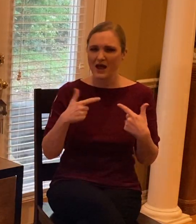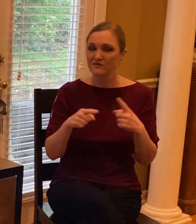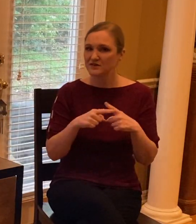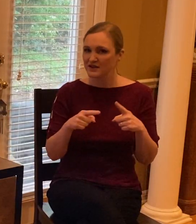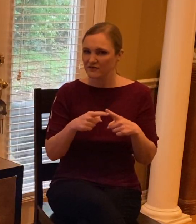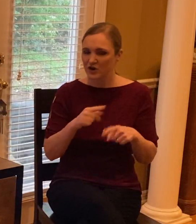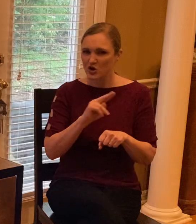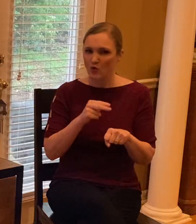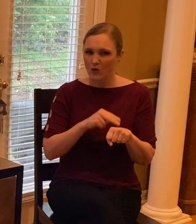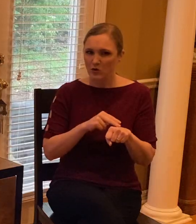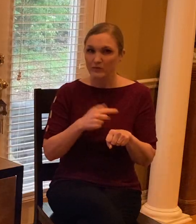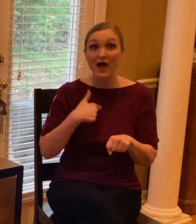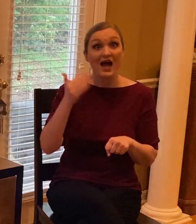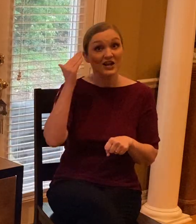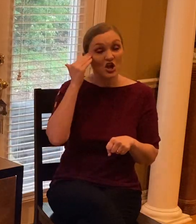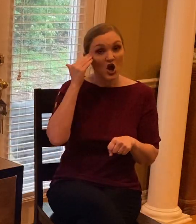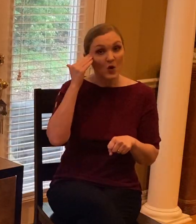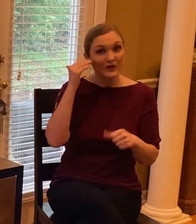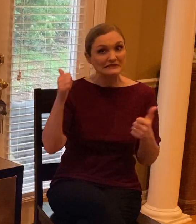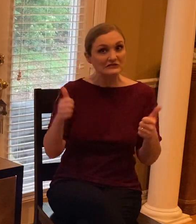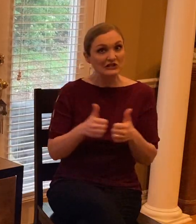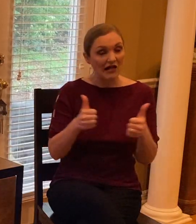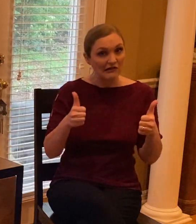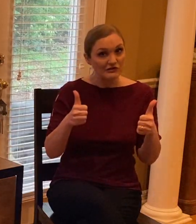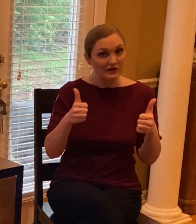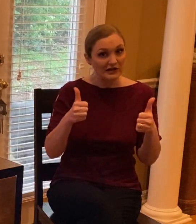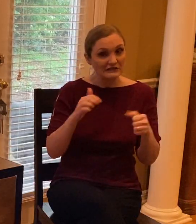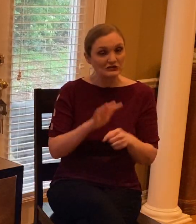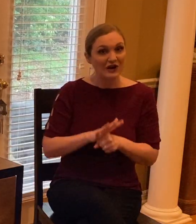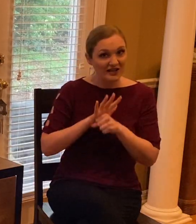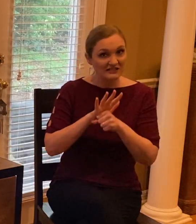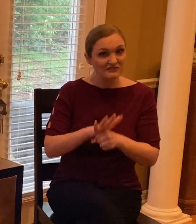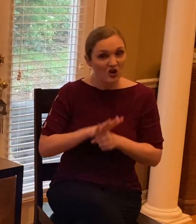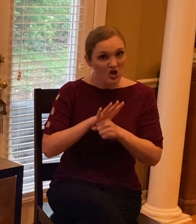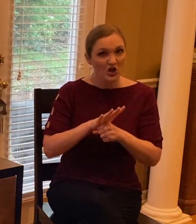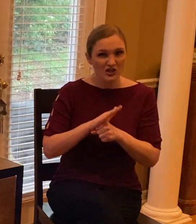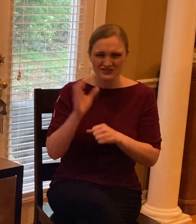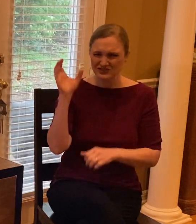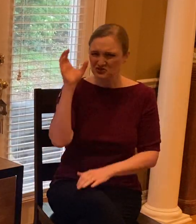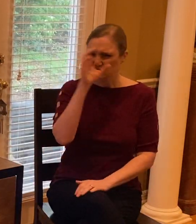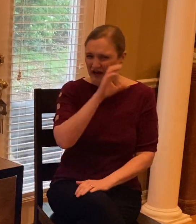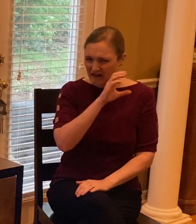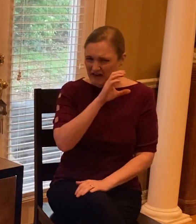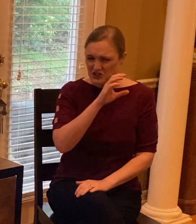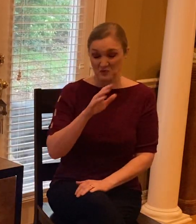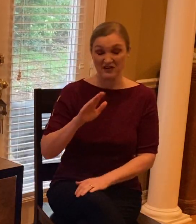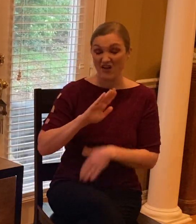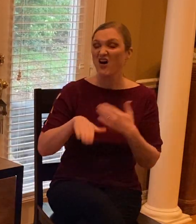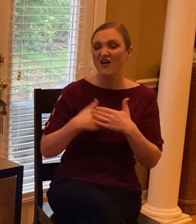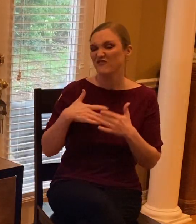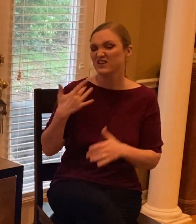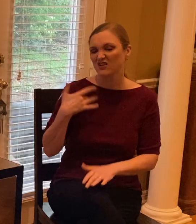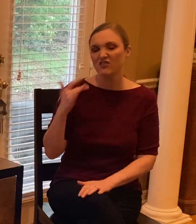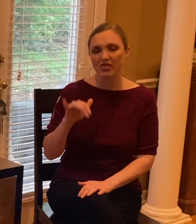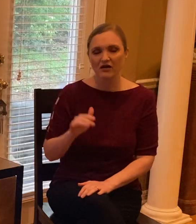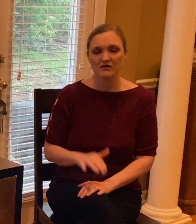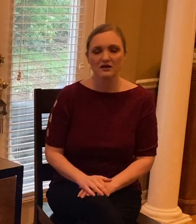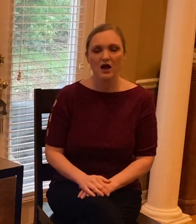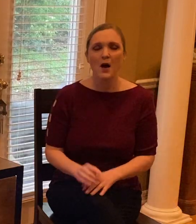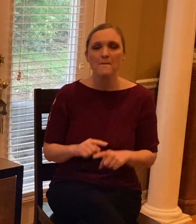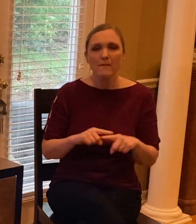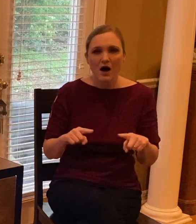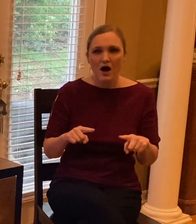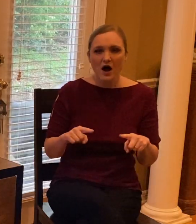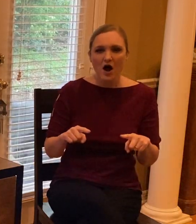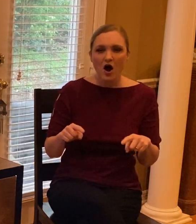that it's challenging, it's stressful, it's strange, it's weird. We all feel that. But are there